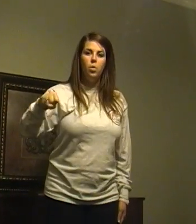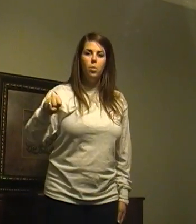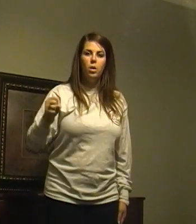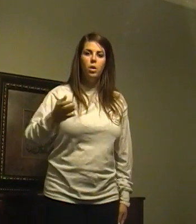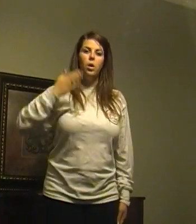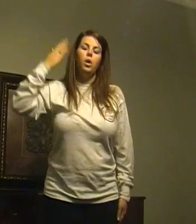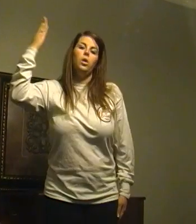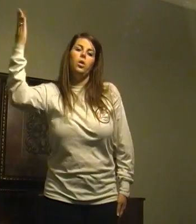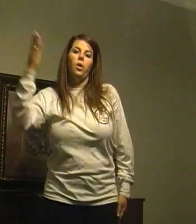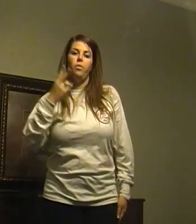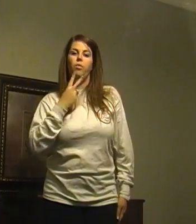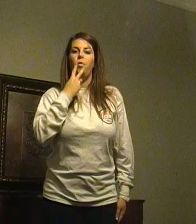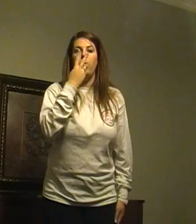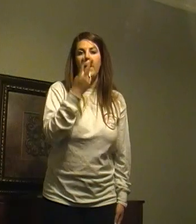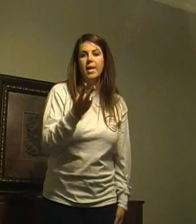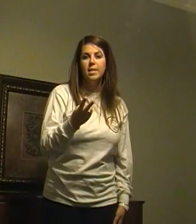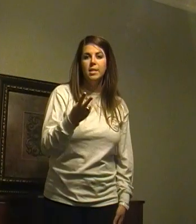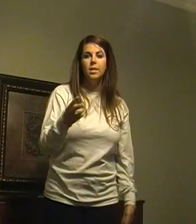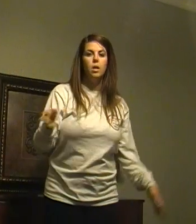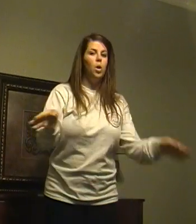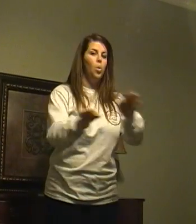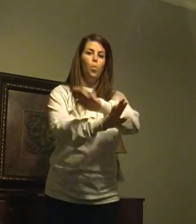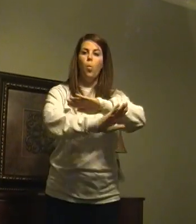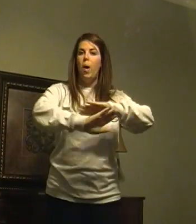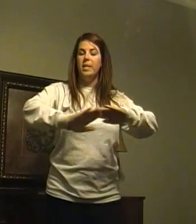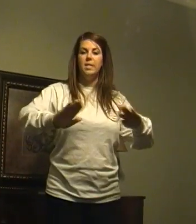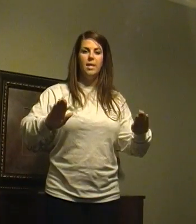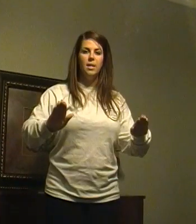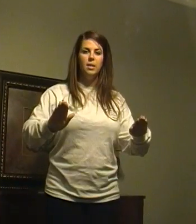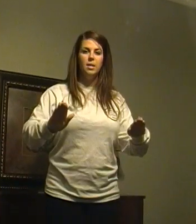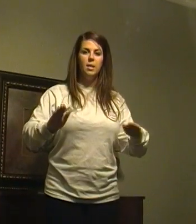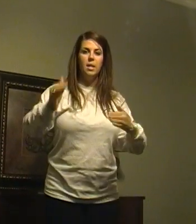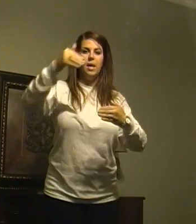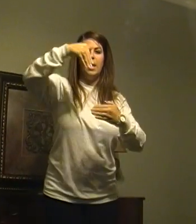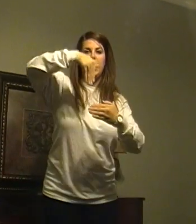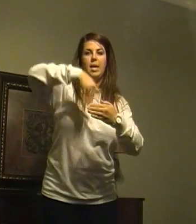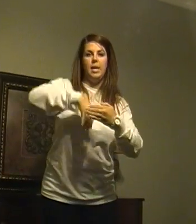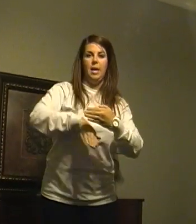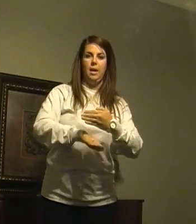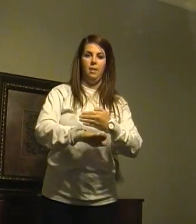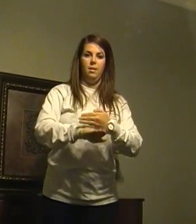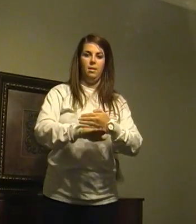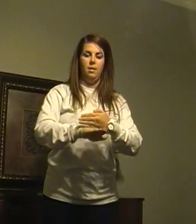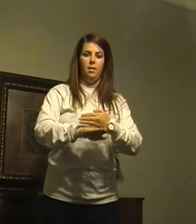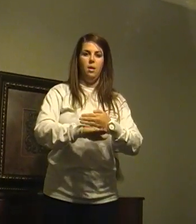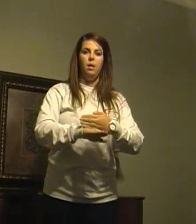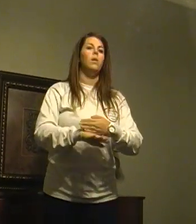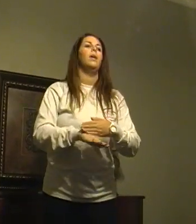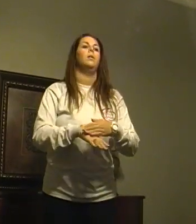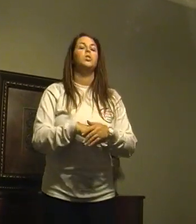No, your voice wasn't in. Okay, I'm just